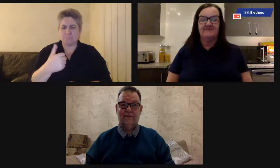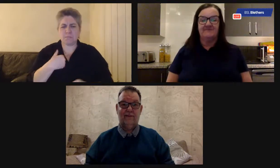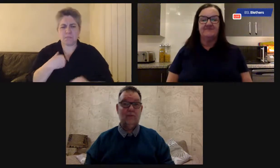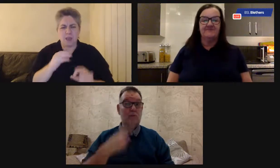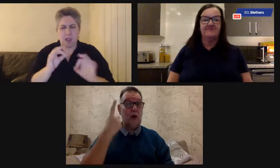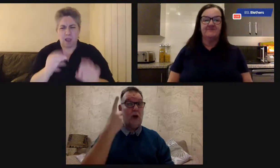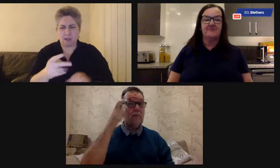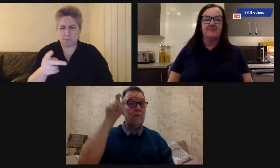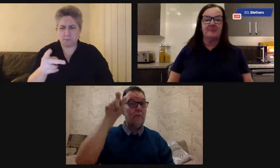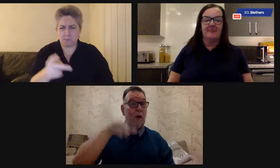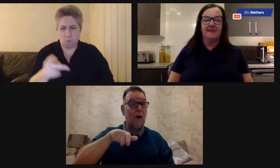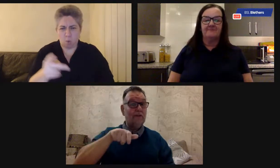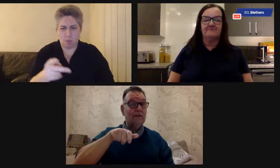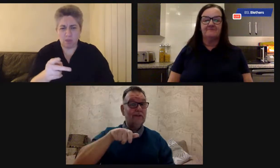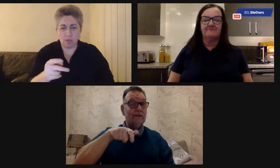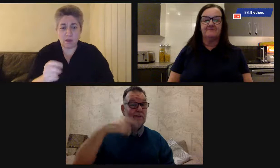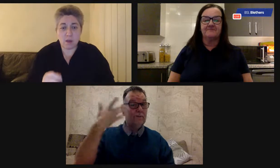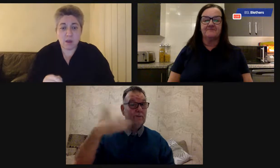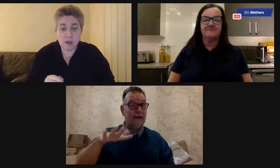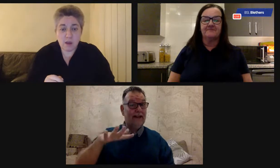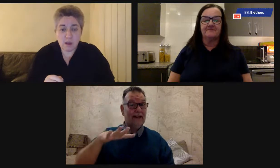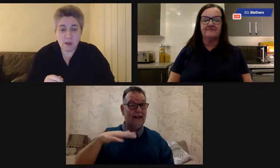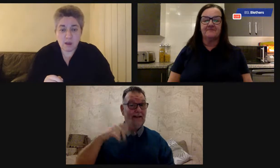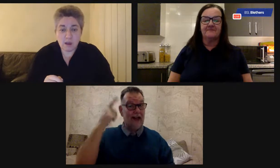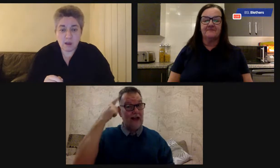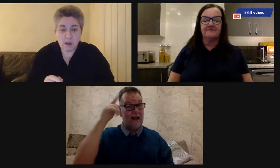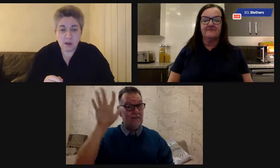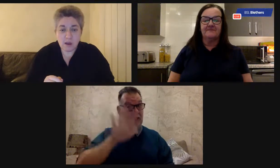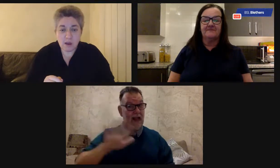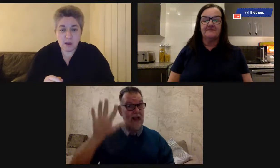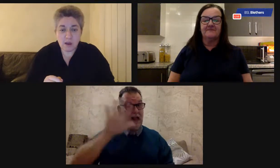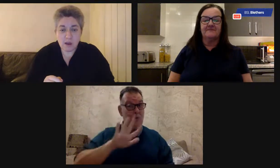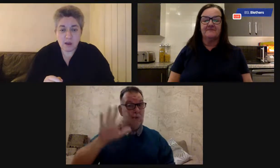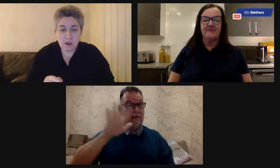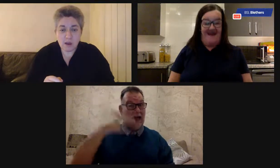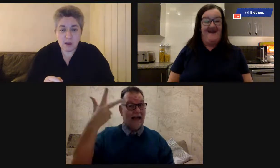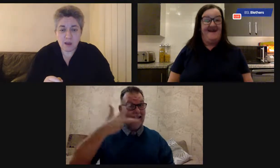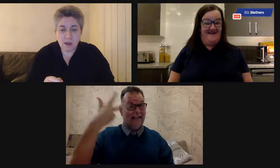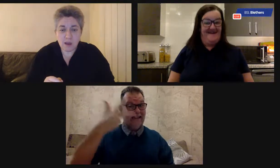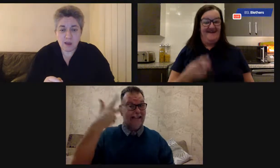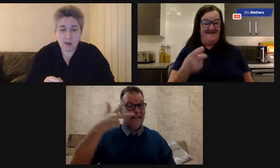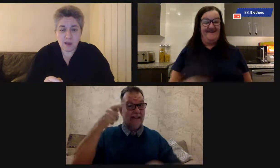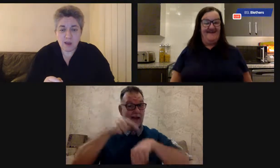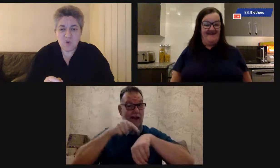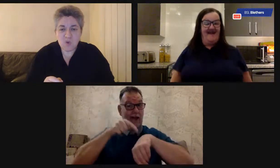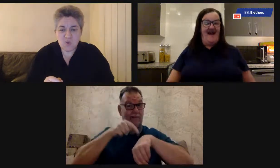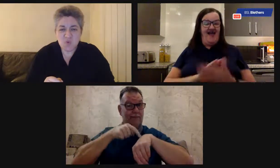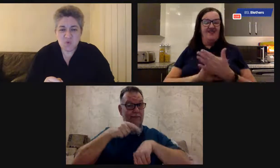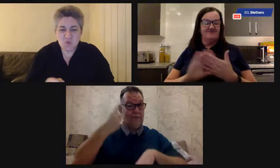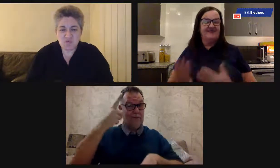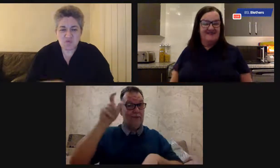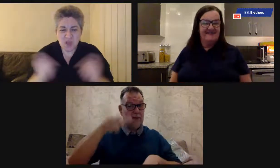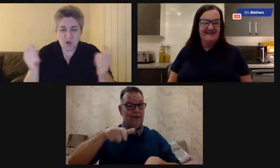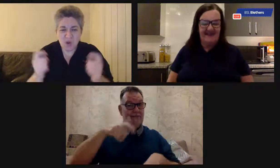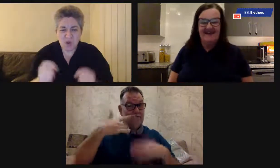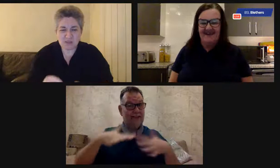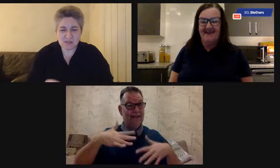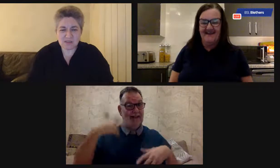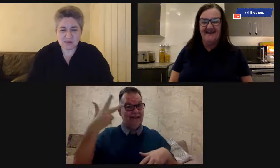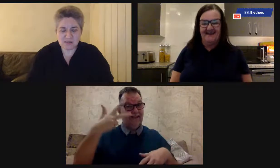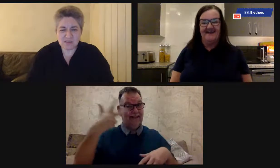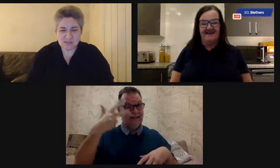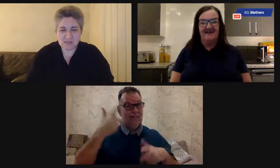oh, sorry. How many times have you been on the trips? 11 times. Joe has been, and just